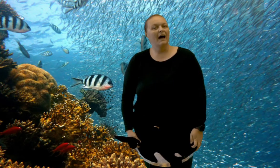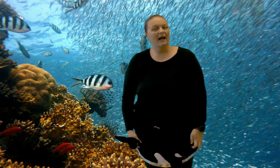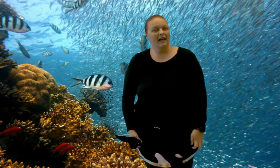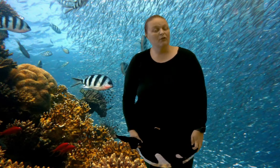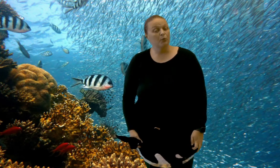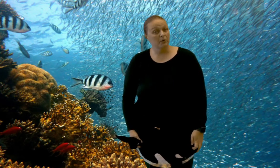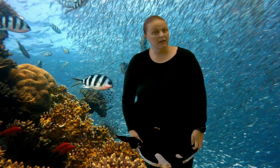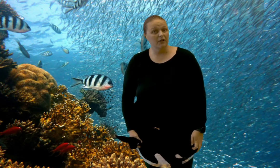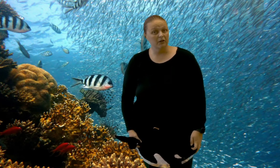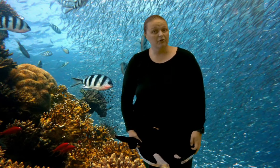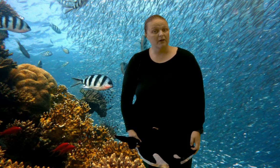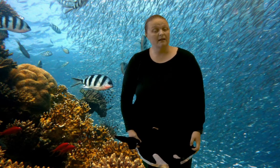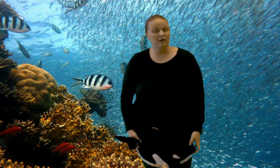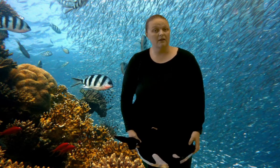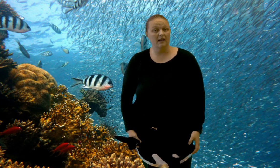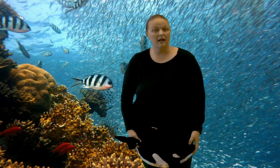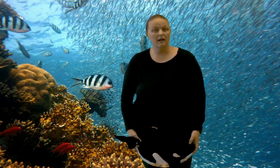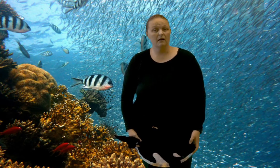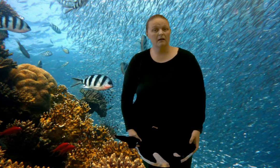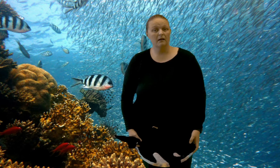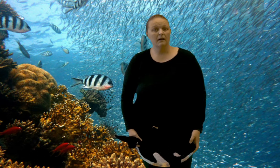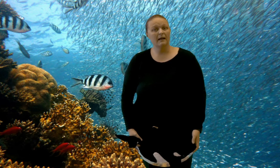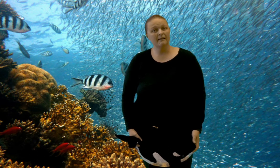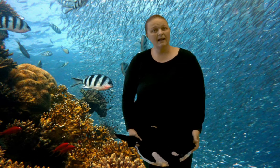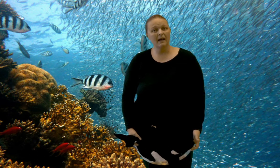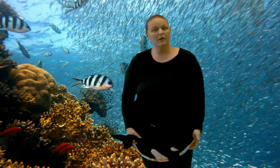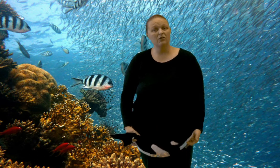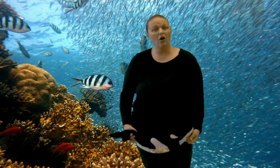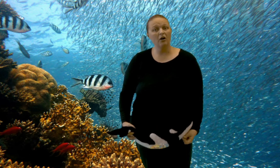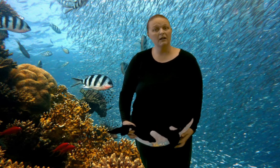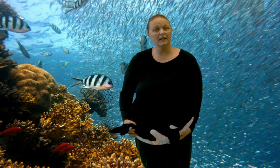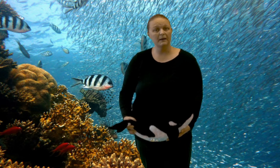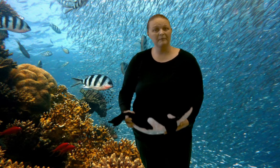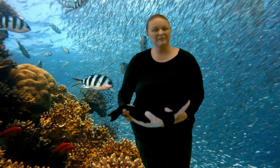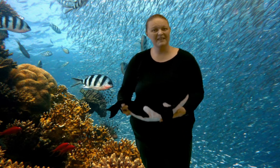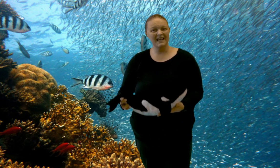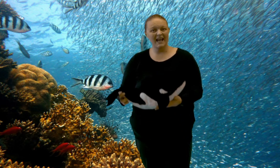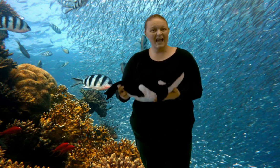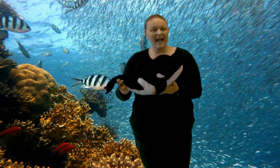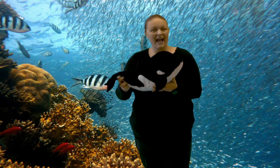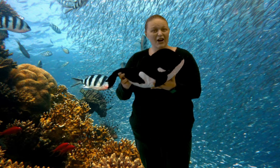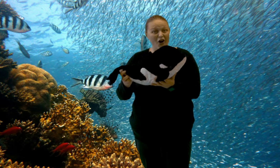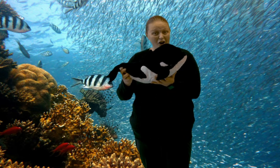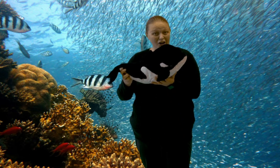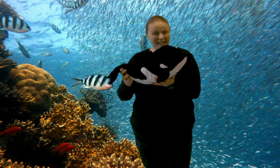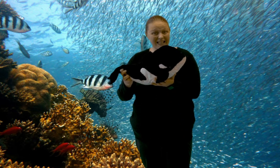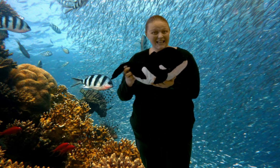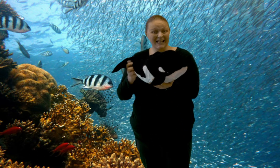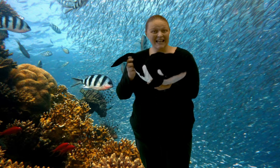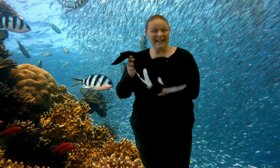I have a really good friend here today. His name is Harley. And Harley